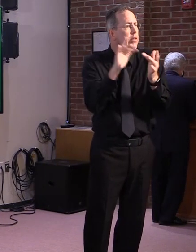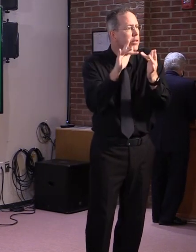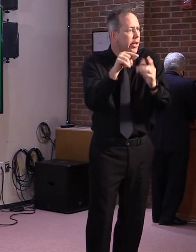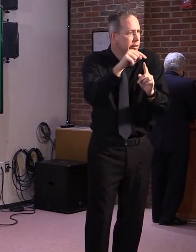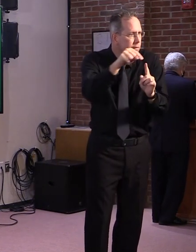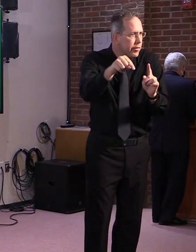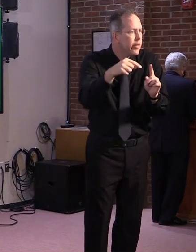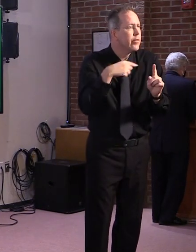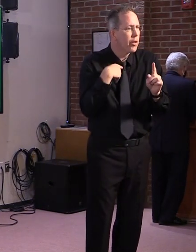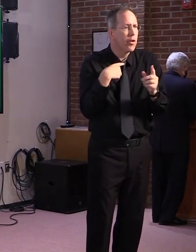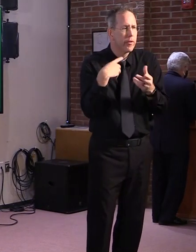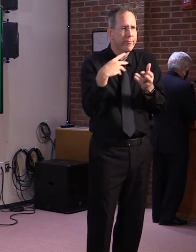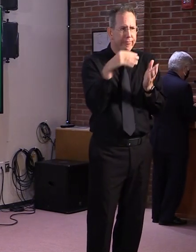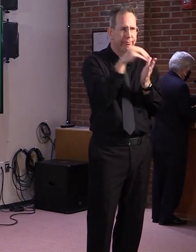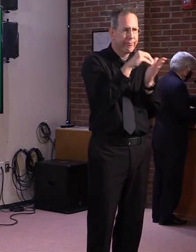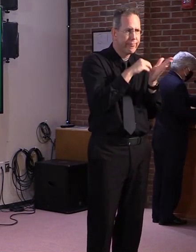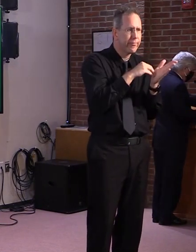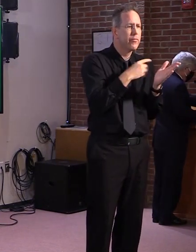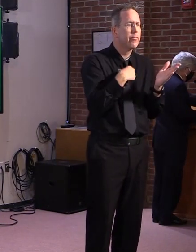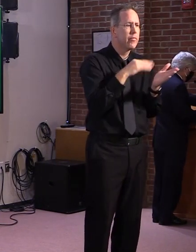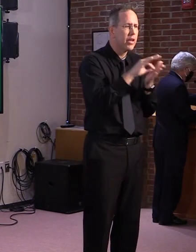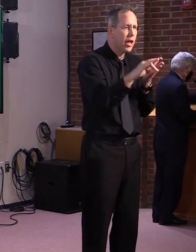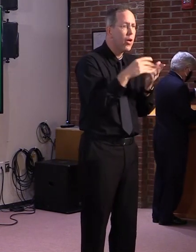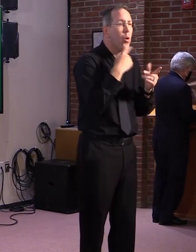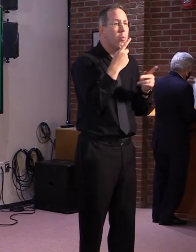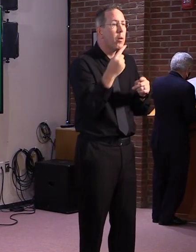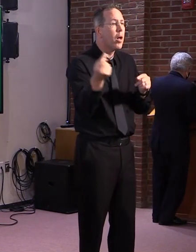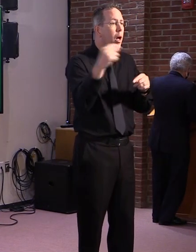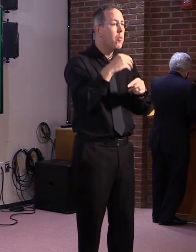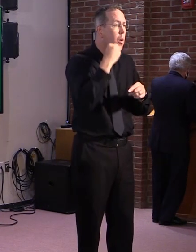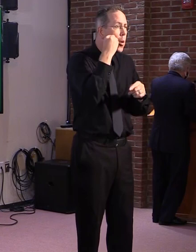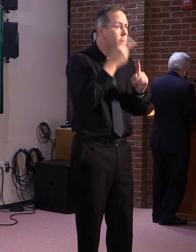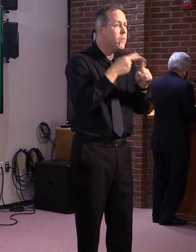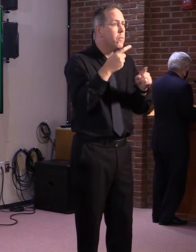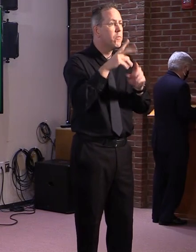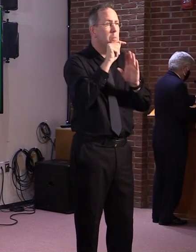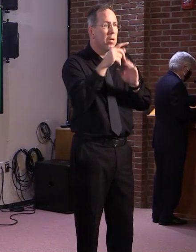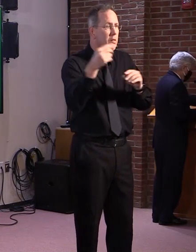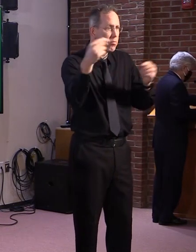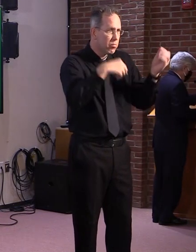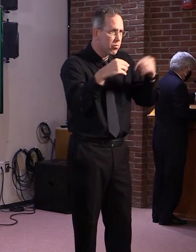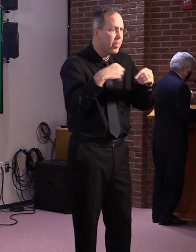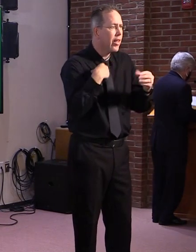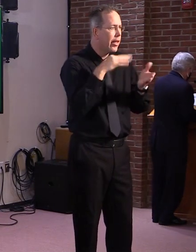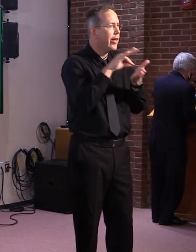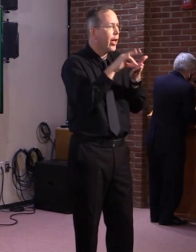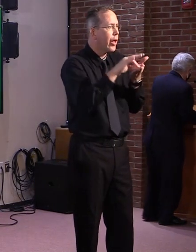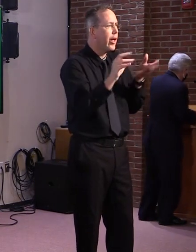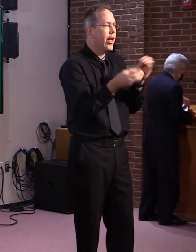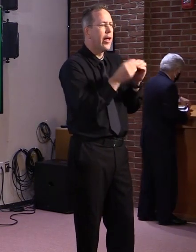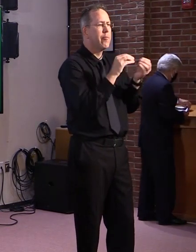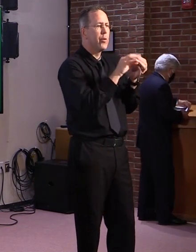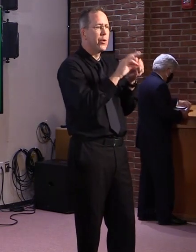back into the state, is a new category, which accounts for the jump in the number.